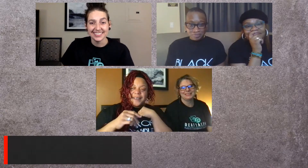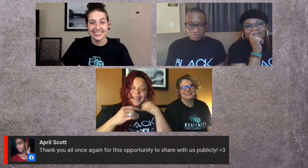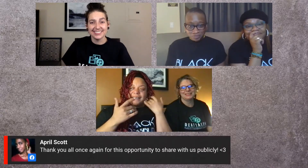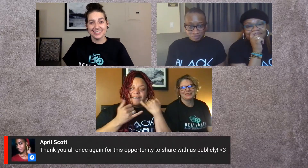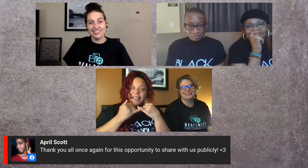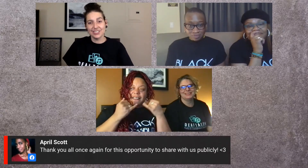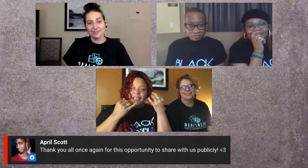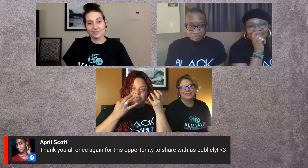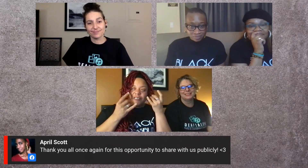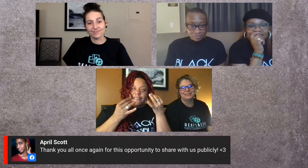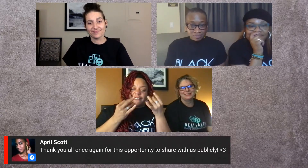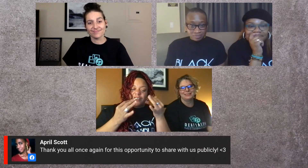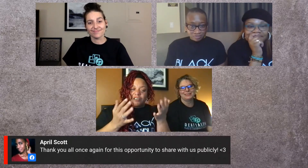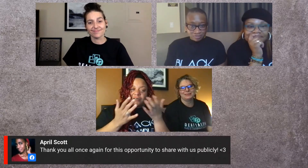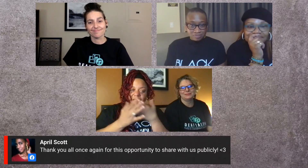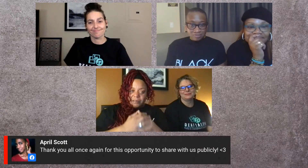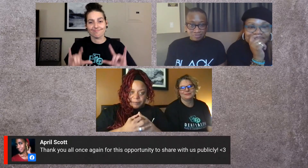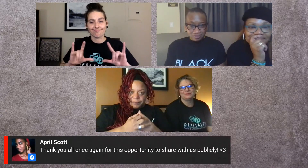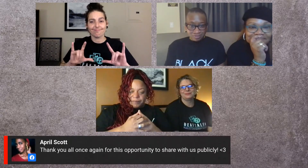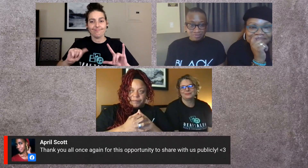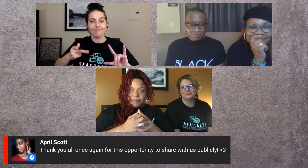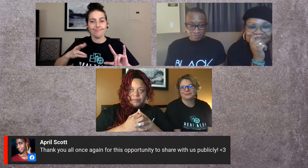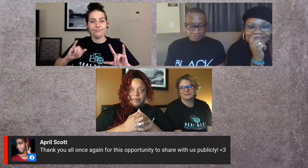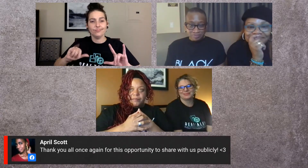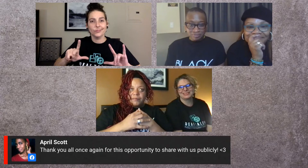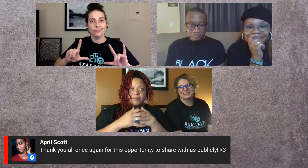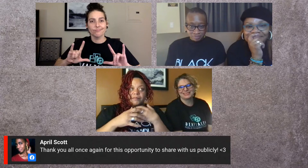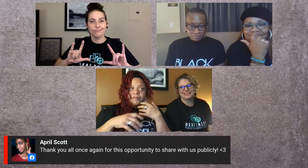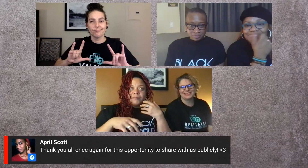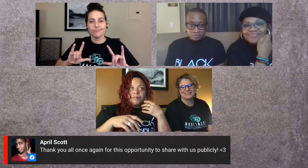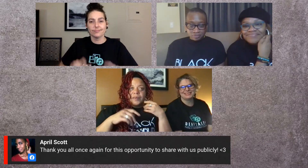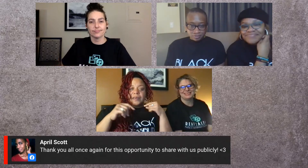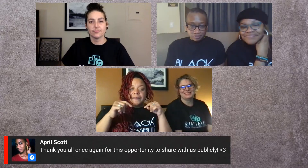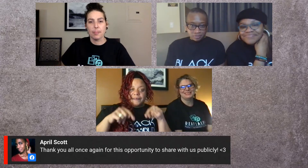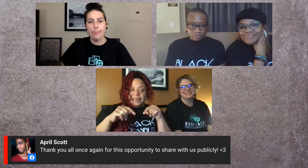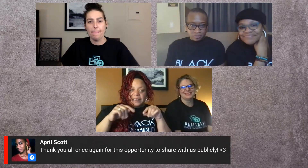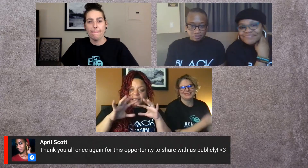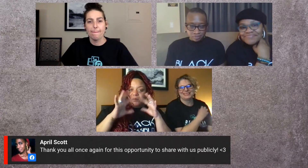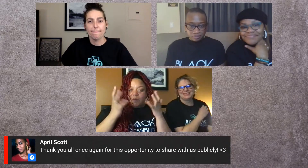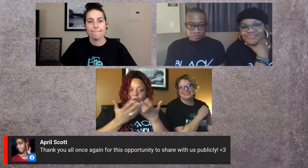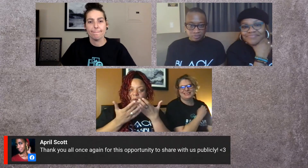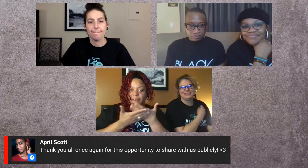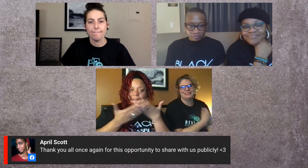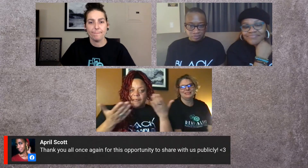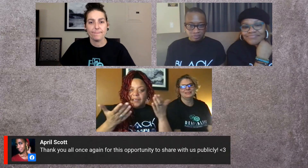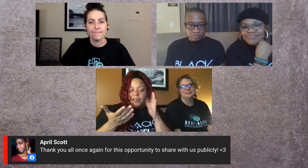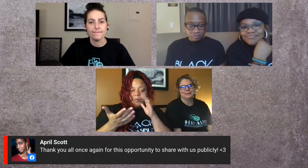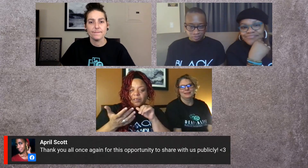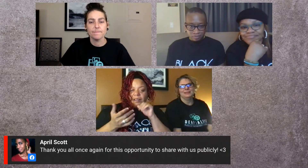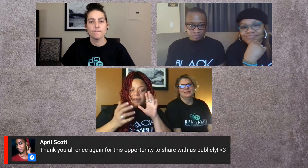Aaron, you want to close this out? I have a thought here.